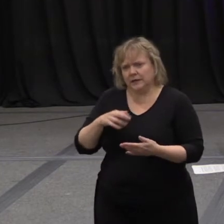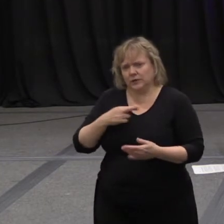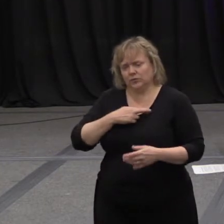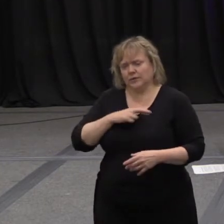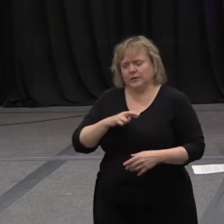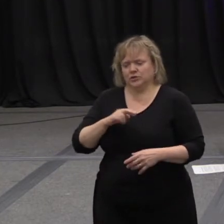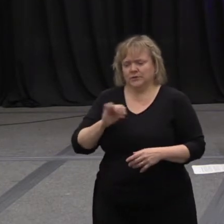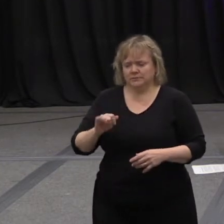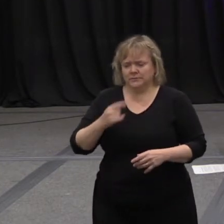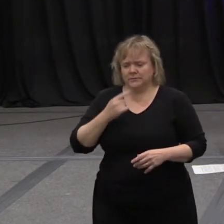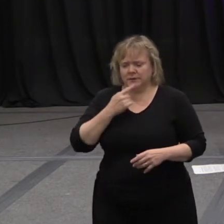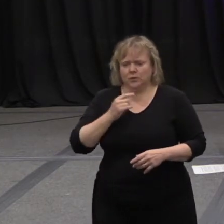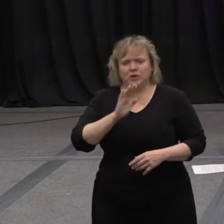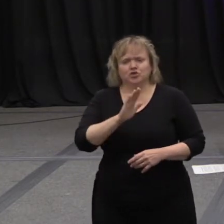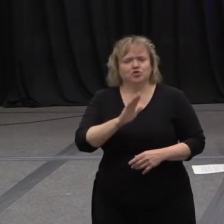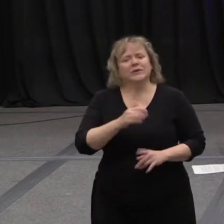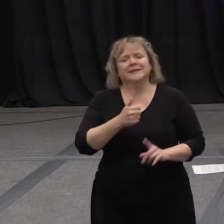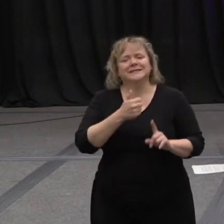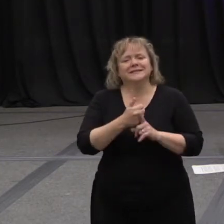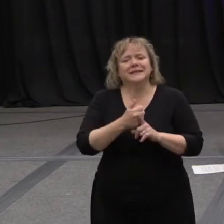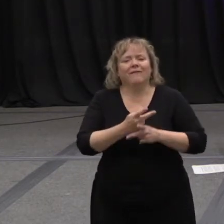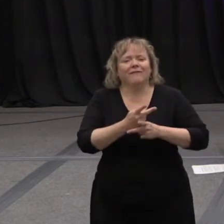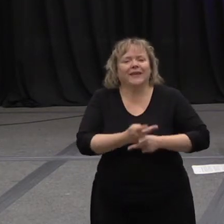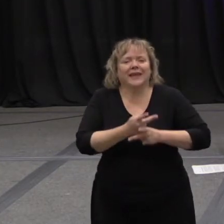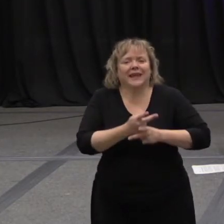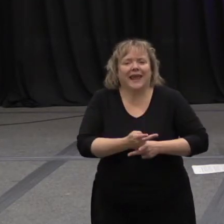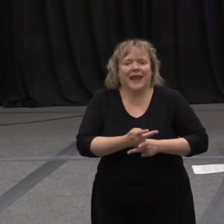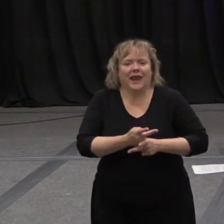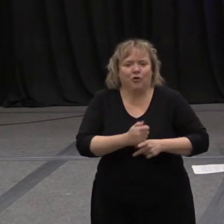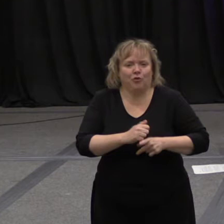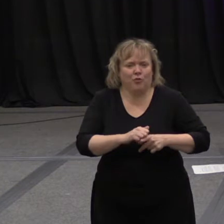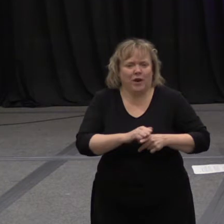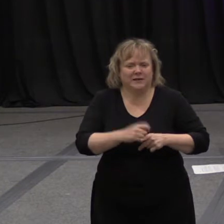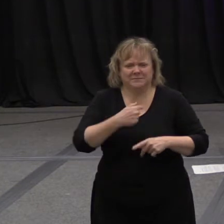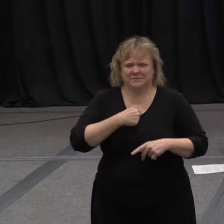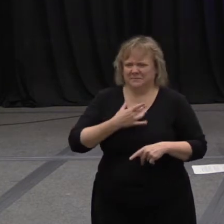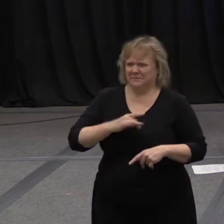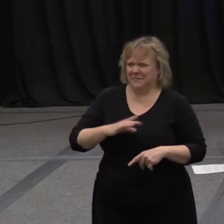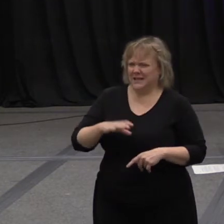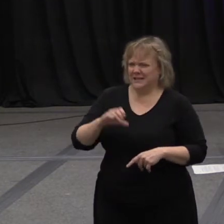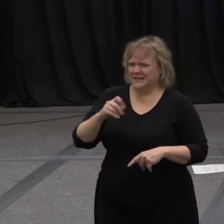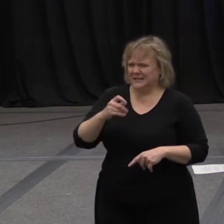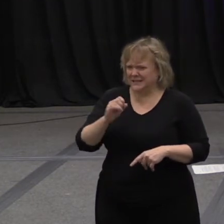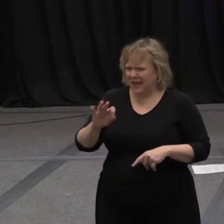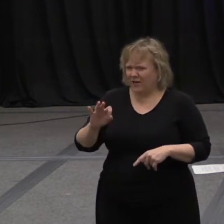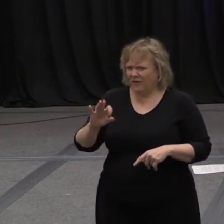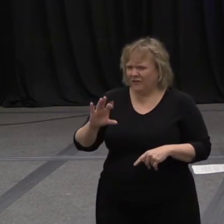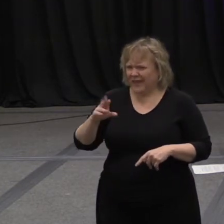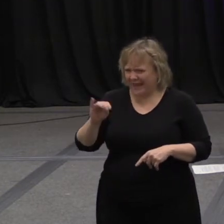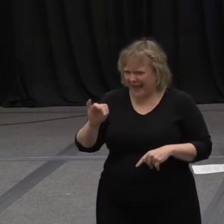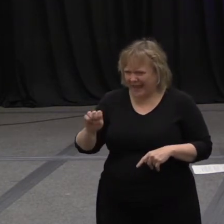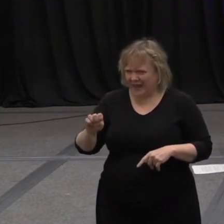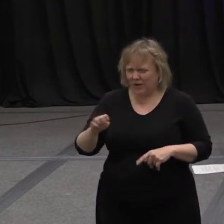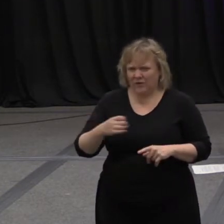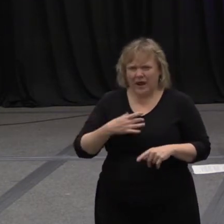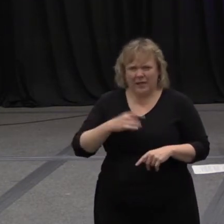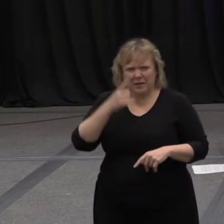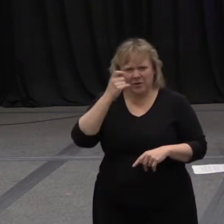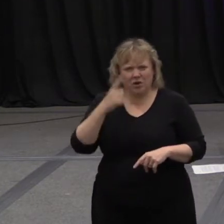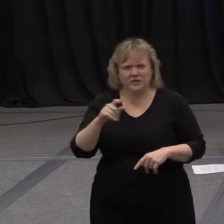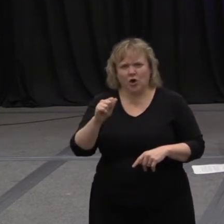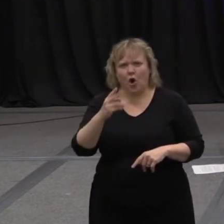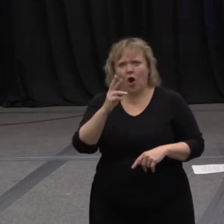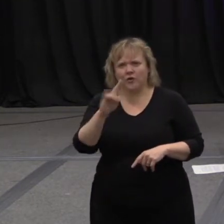self-care practice? And I want to stop using that word because it recently came to my attention that we've just like straight lifted that from Audre Lorde and